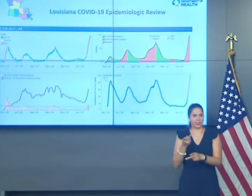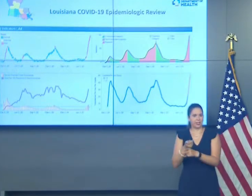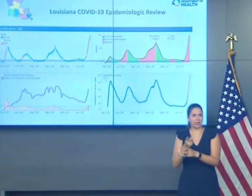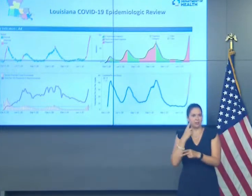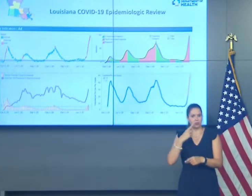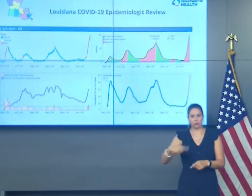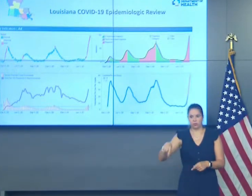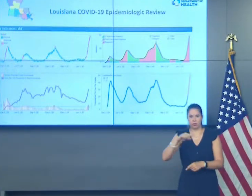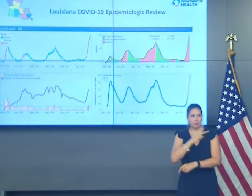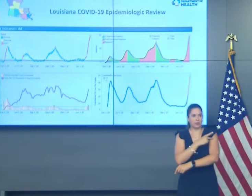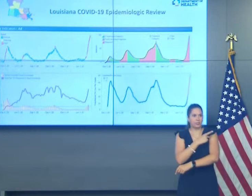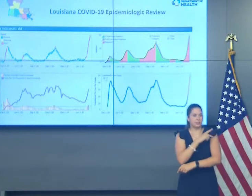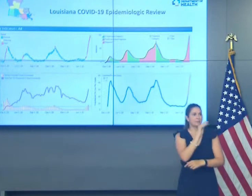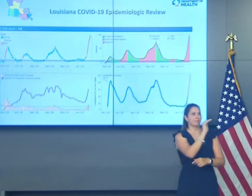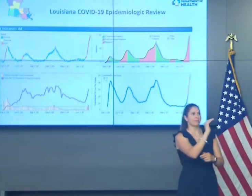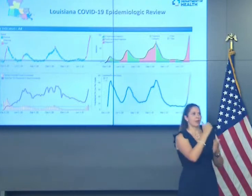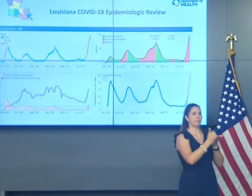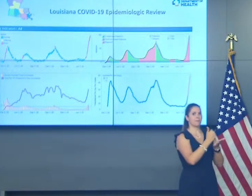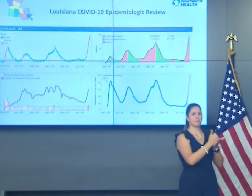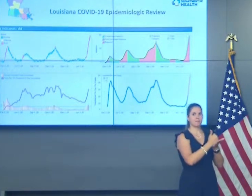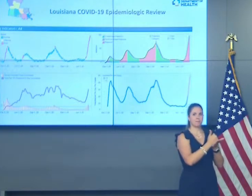their services and they need help.